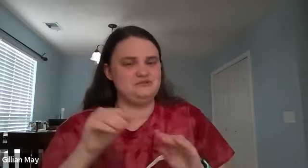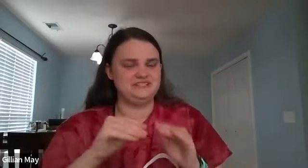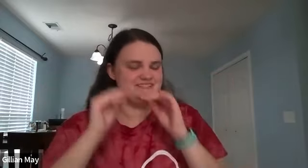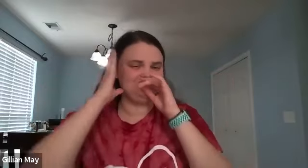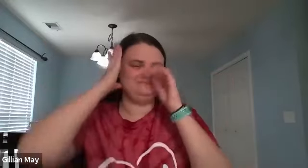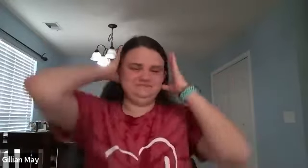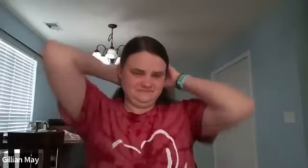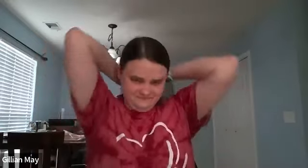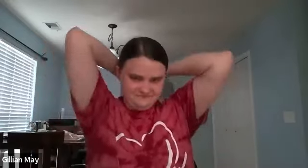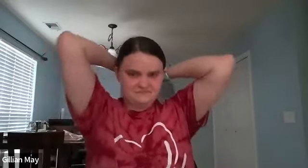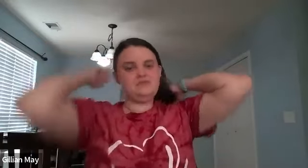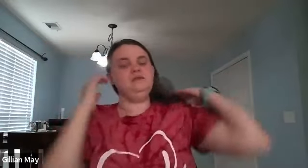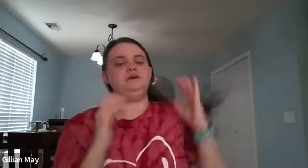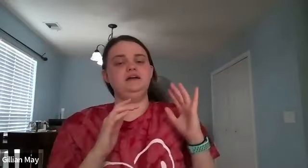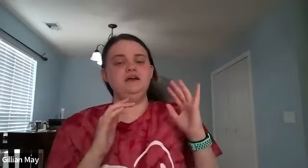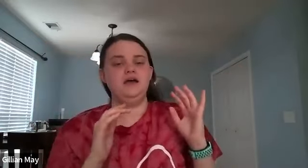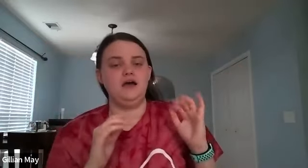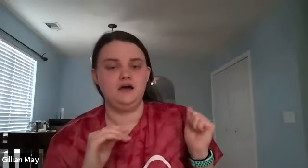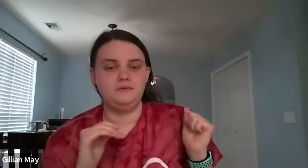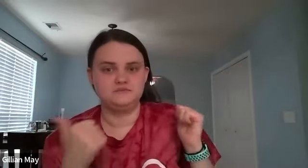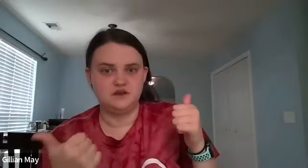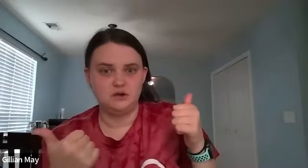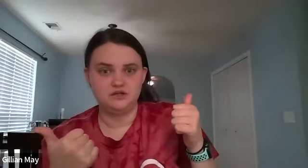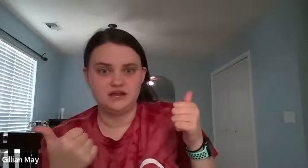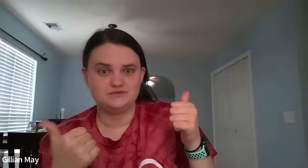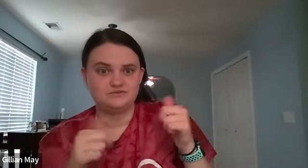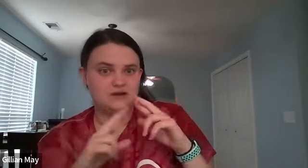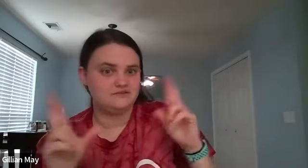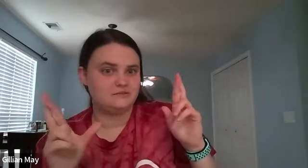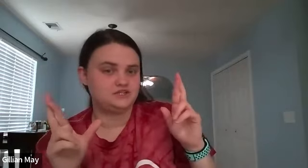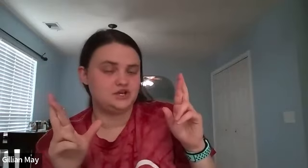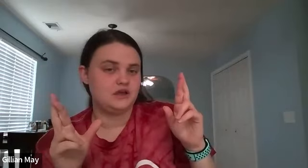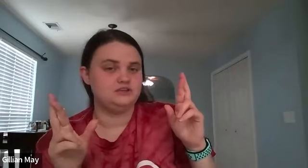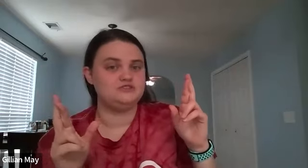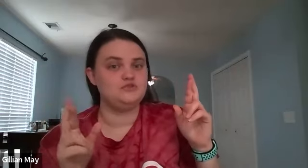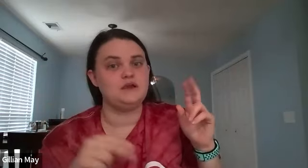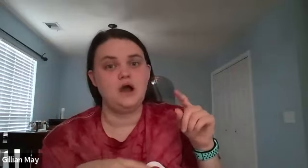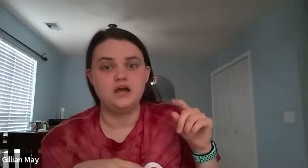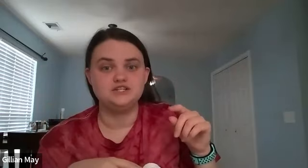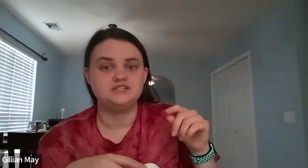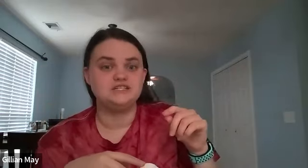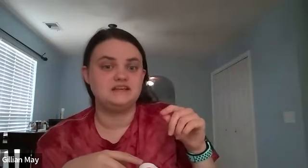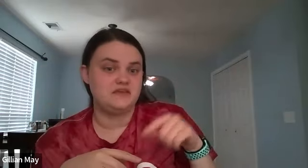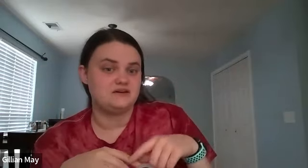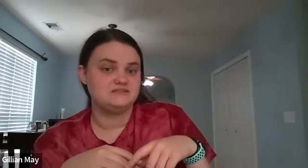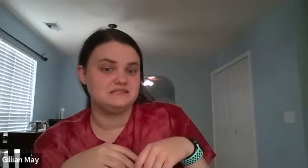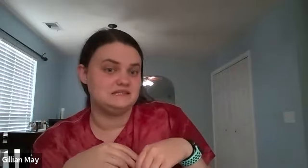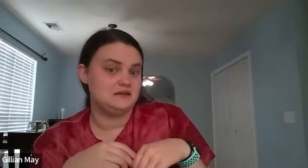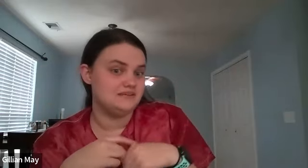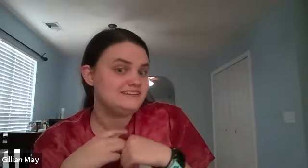motions. But so are you guys ready for me to show you how you do like 100, 1,000, a